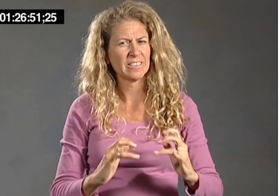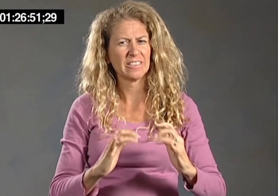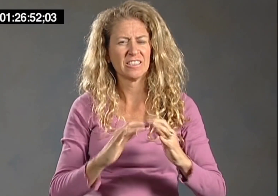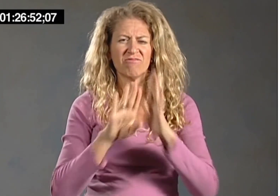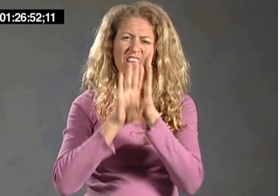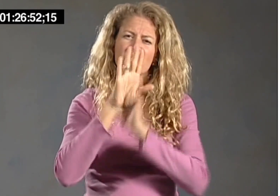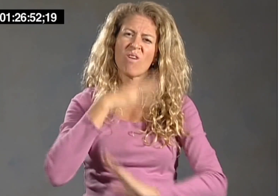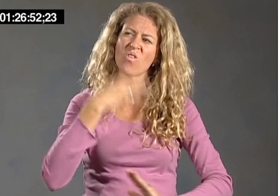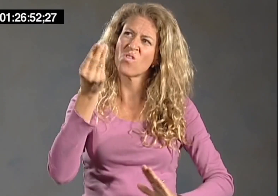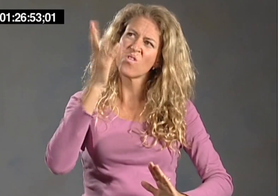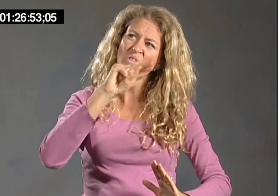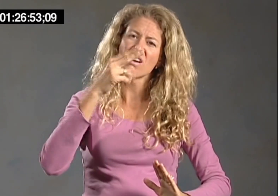away.